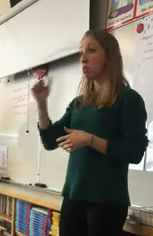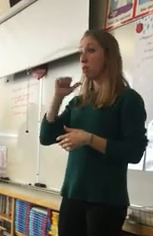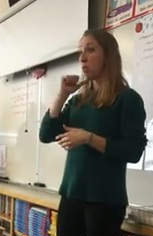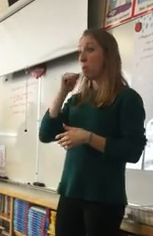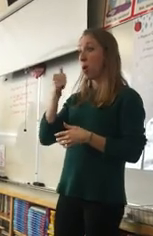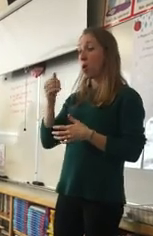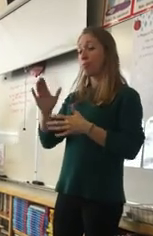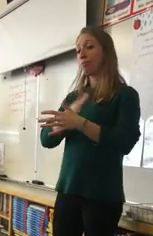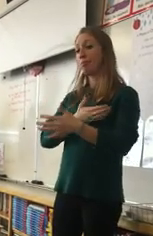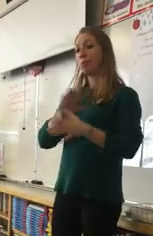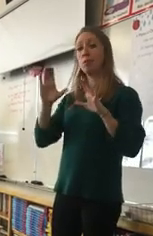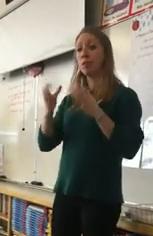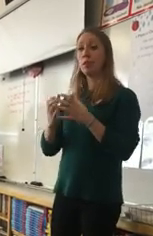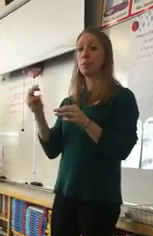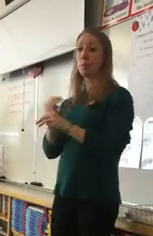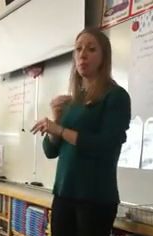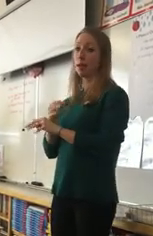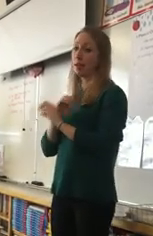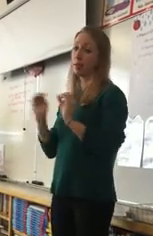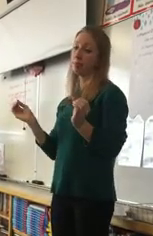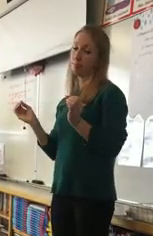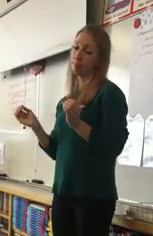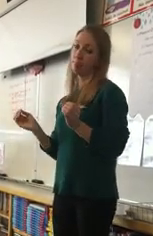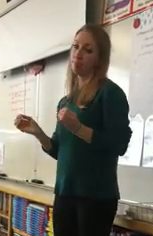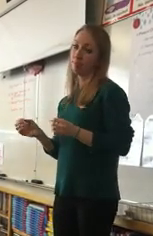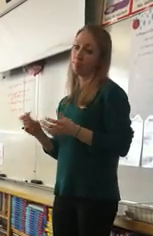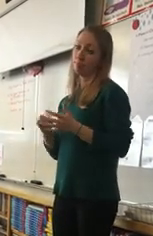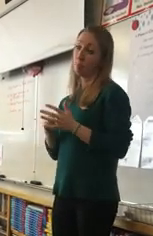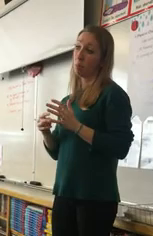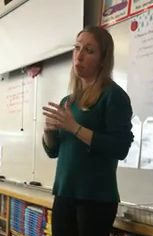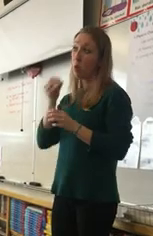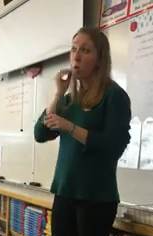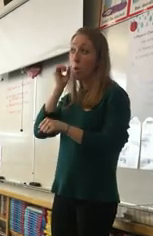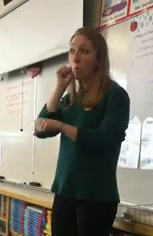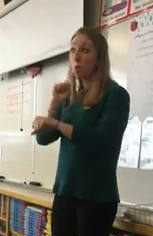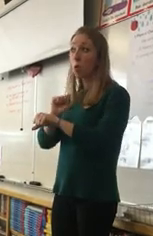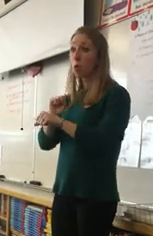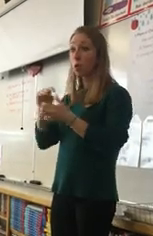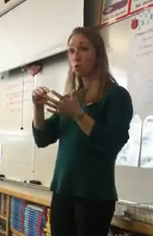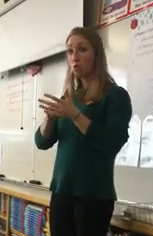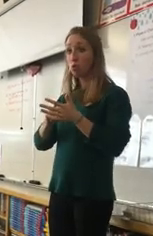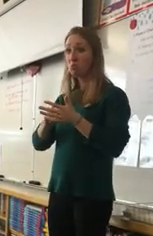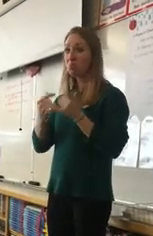math. That means you still have homework due, which is correcting your mid-chapter